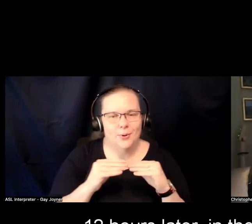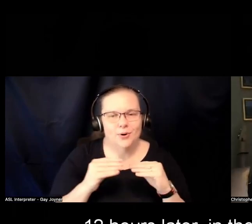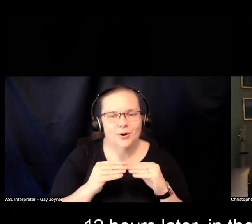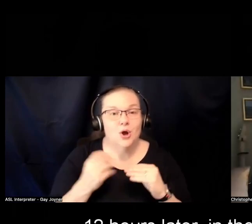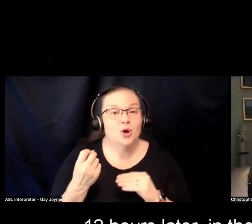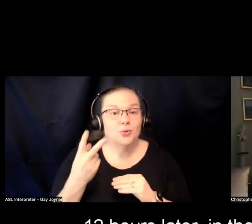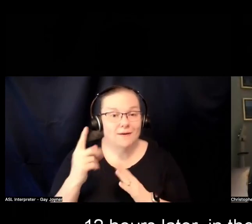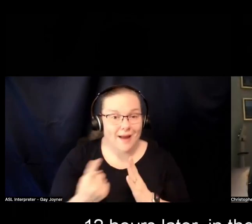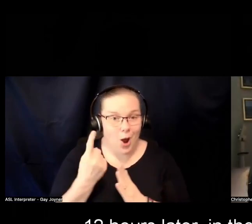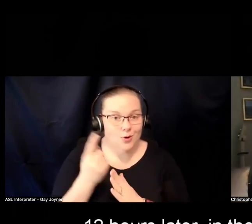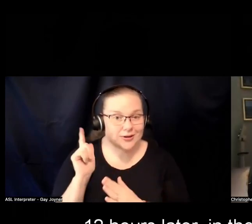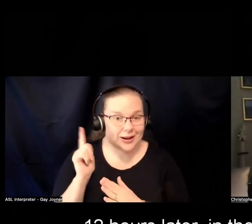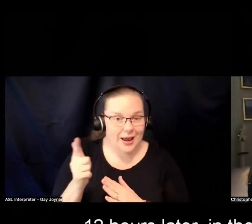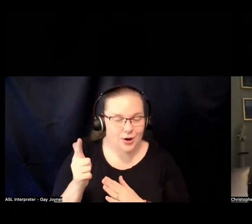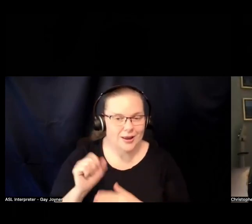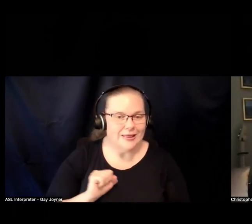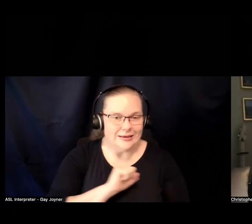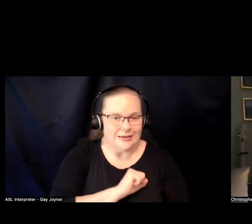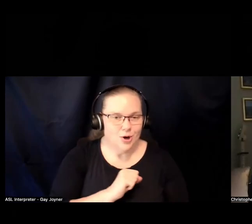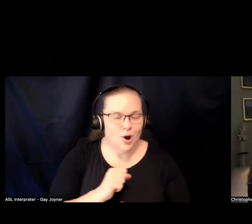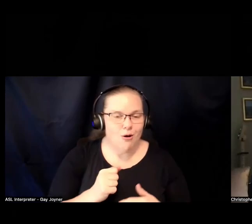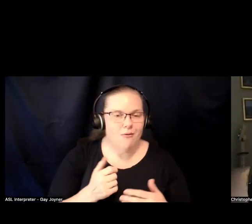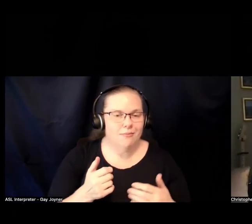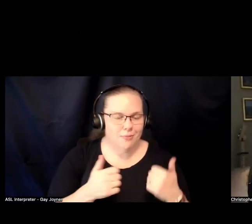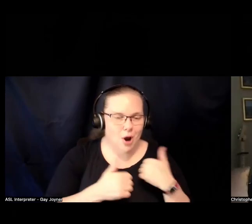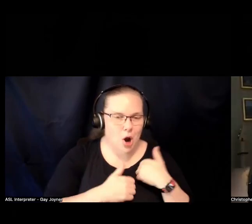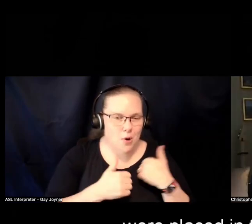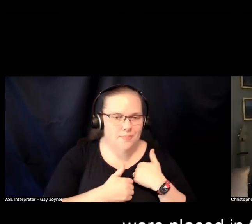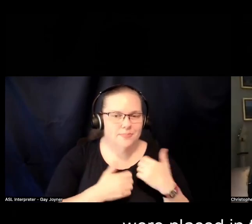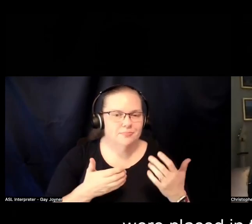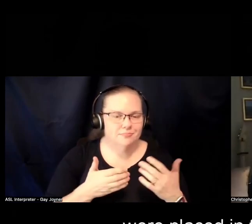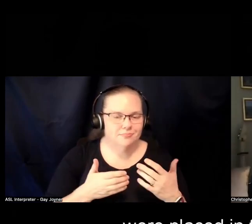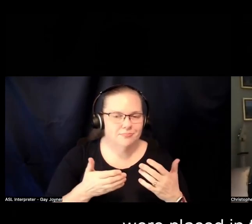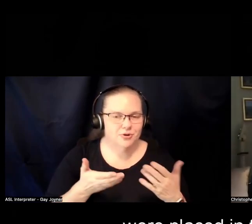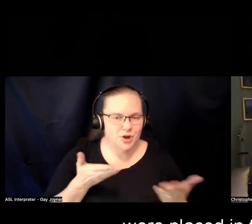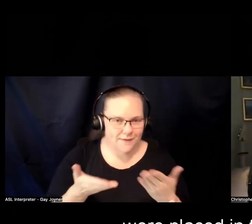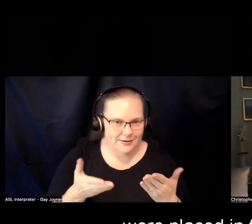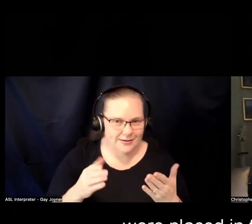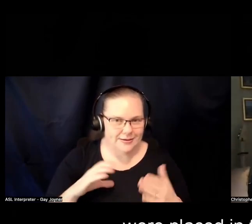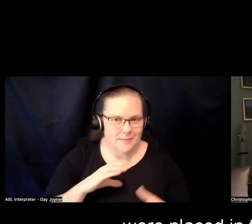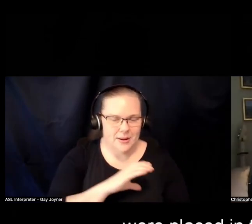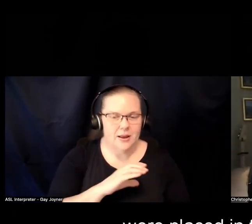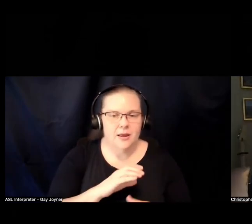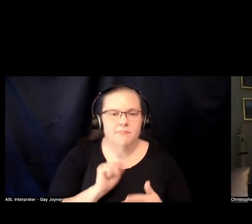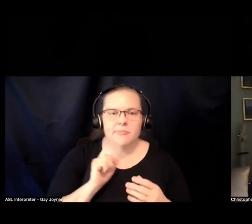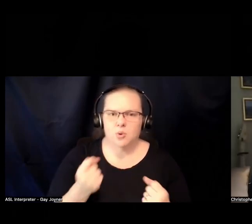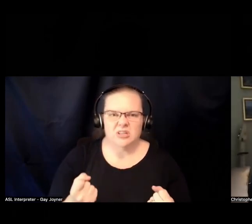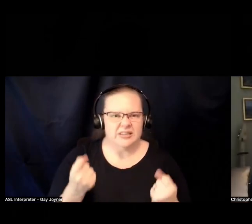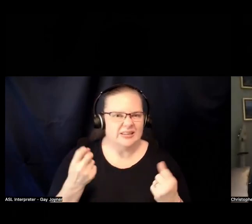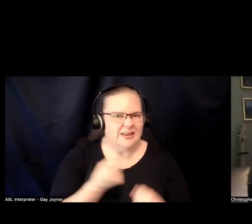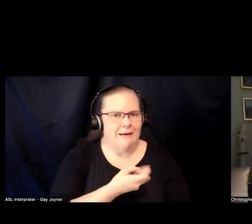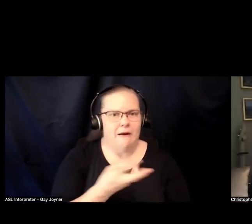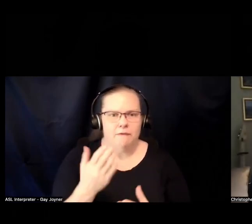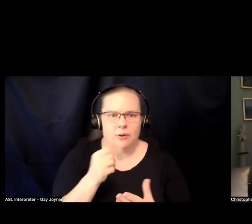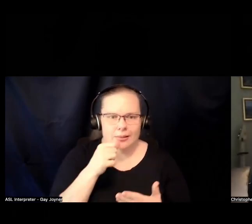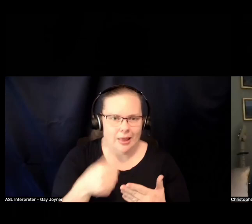hours later, in the Senate Armed Services Committee hearing room, hundreds of letters were placed in the record praising Anna Rosenberg in